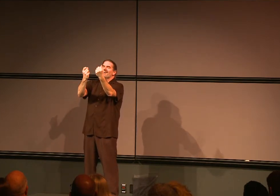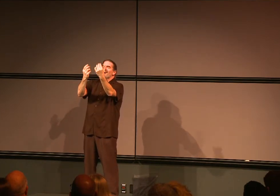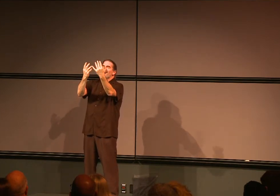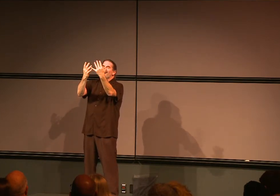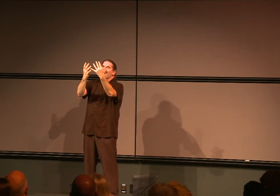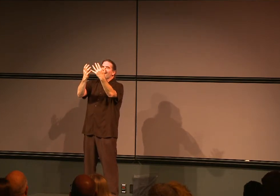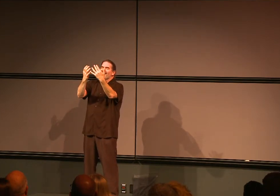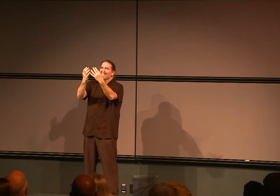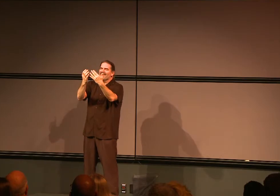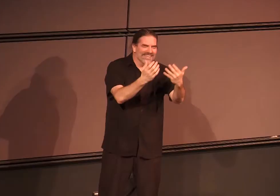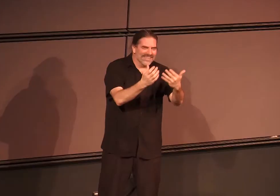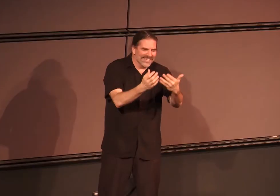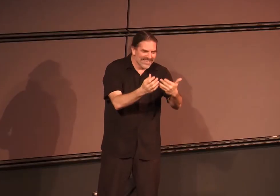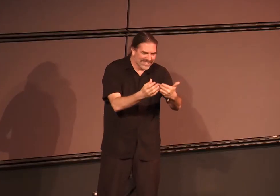signing.